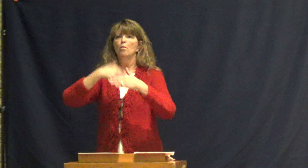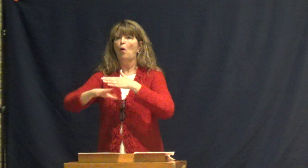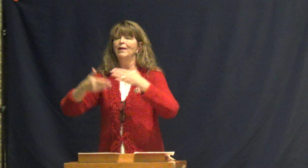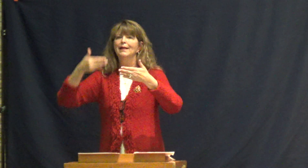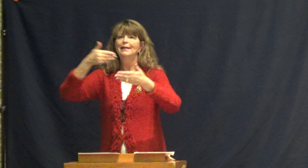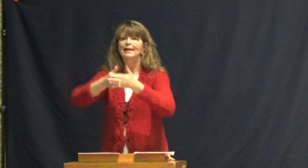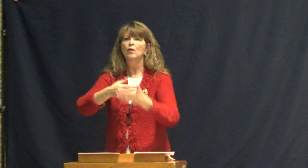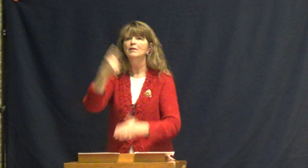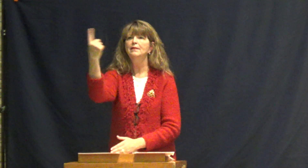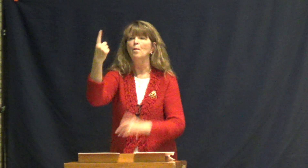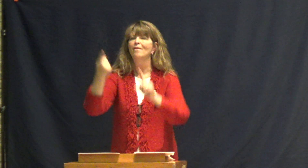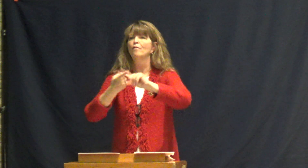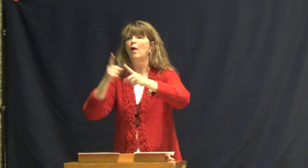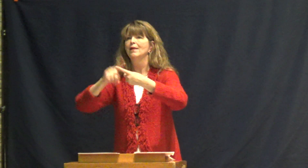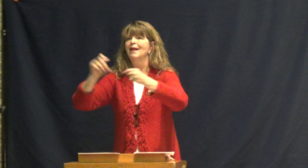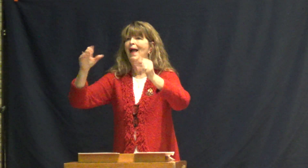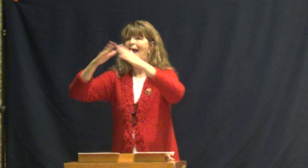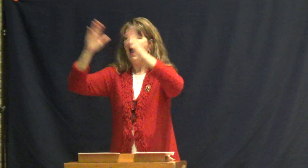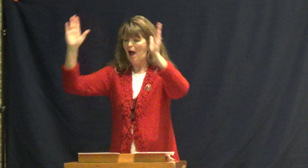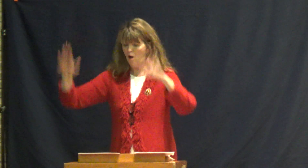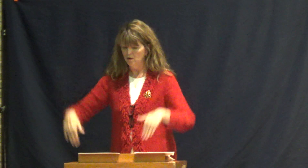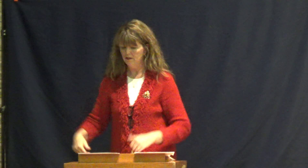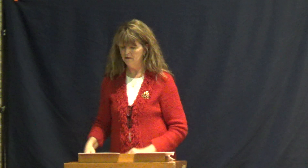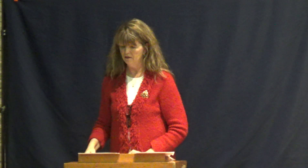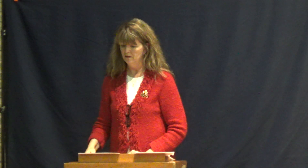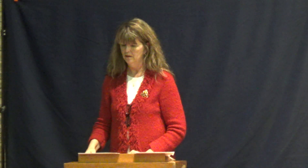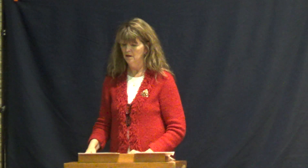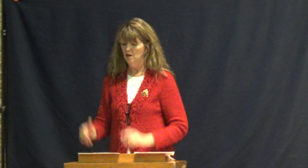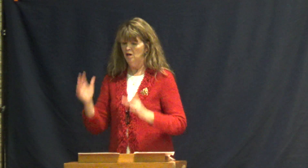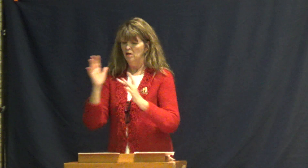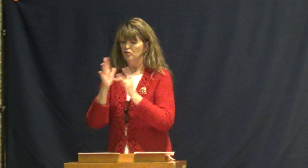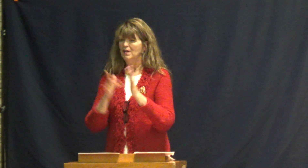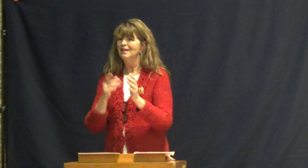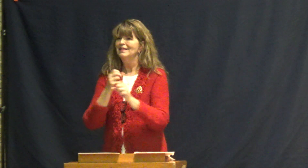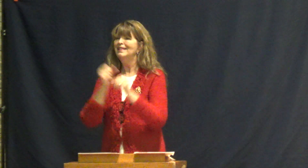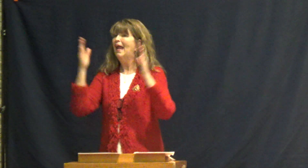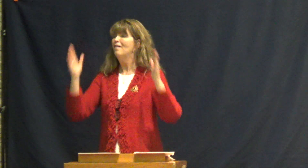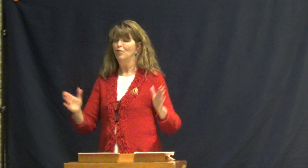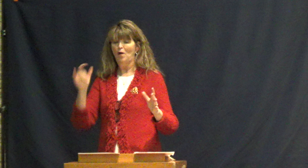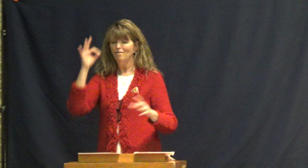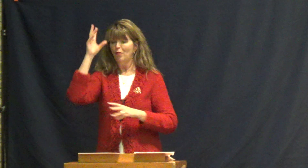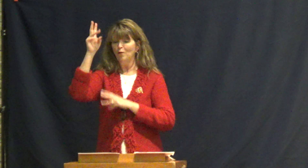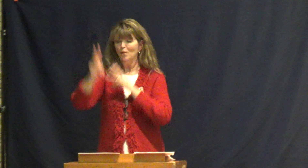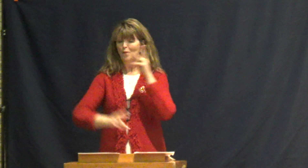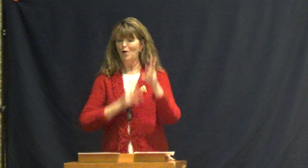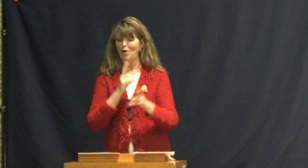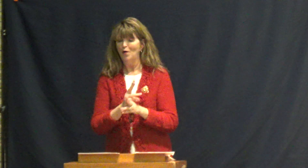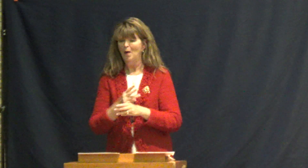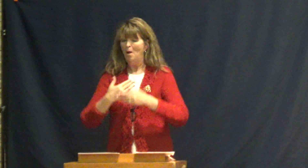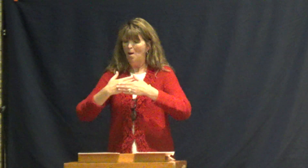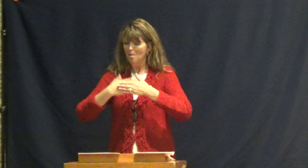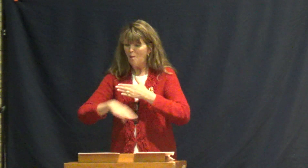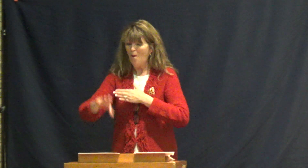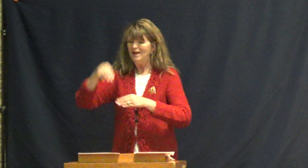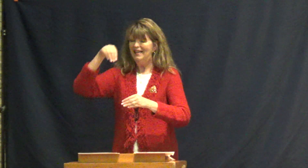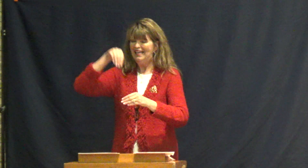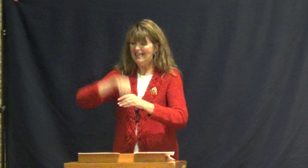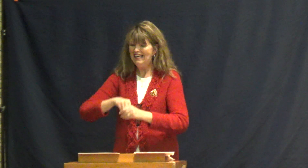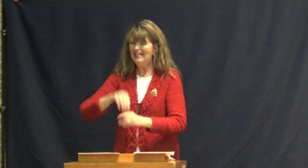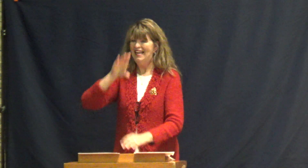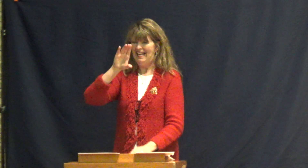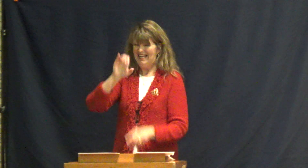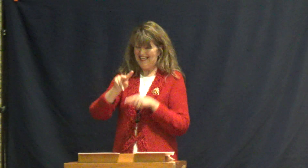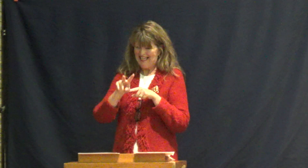inn or born near someone's house. Jesus, the Savior of